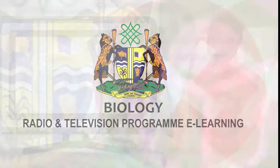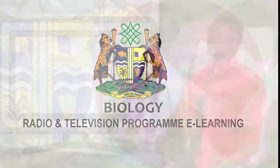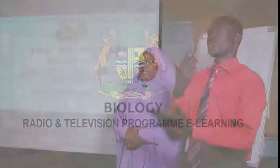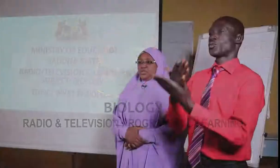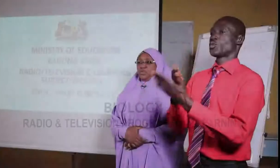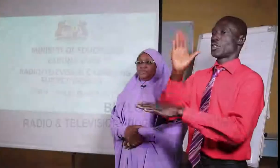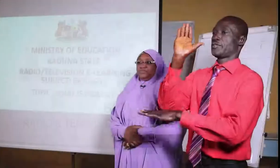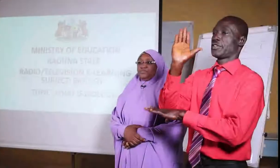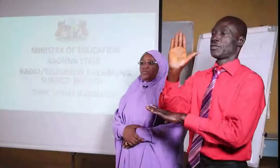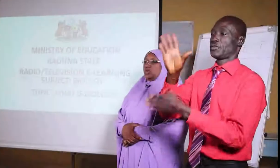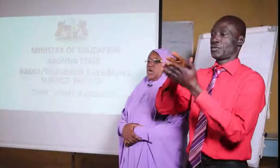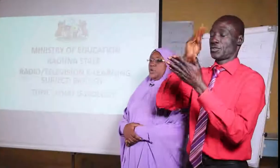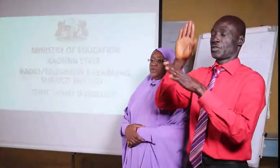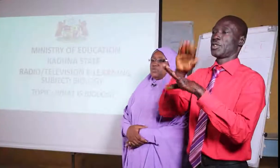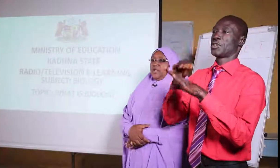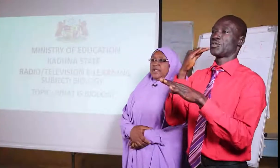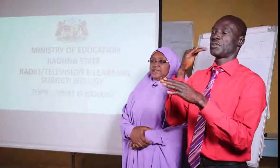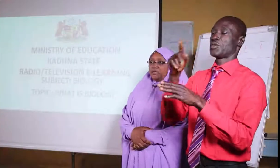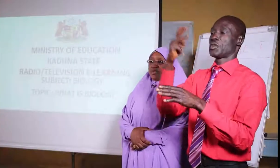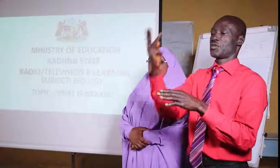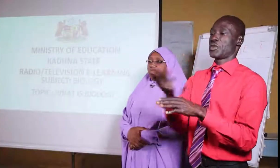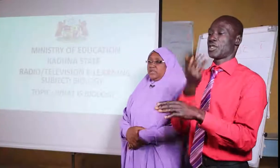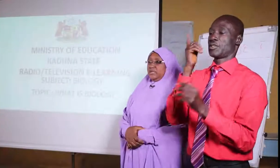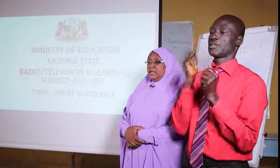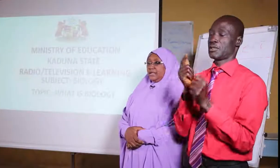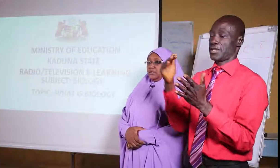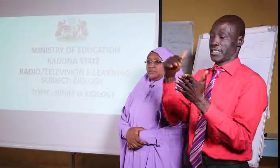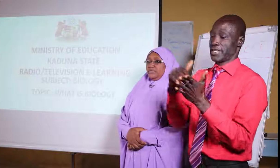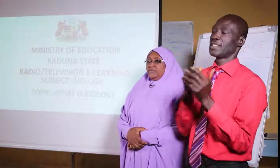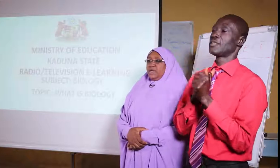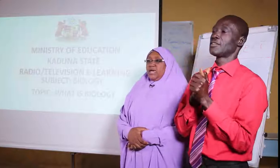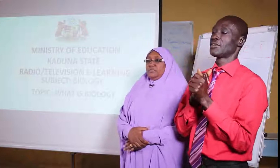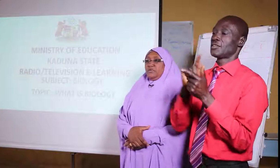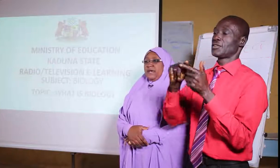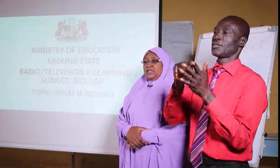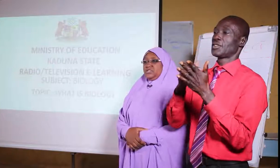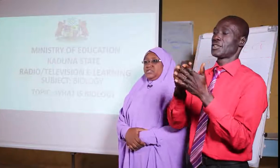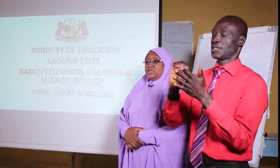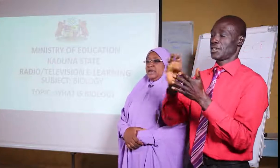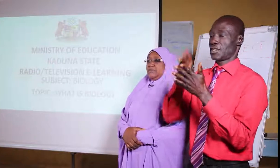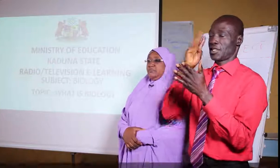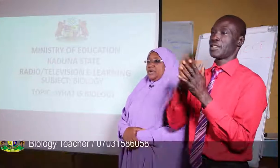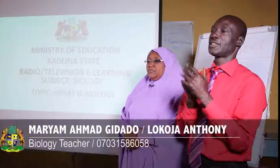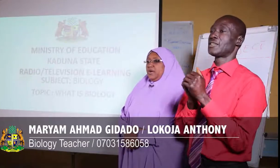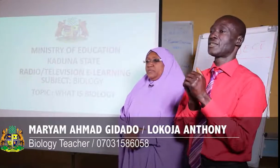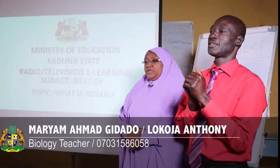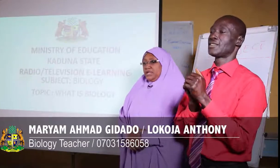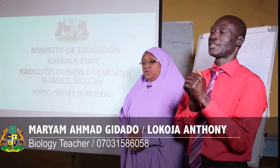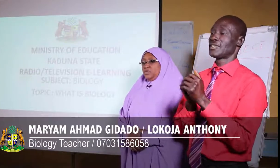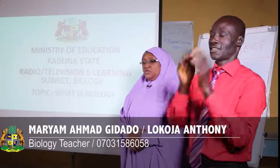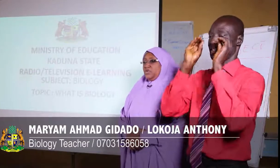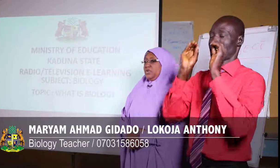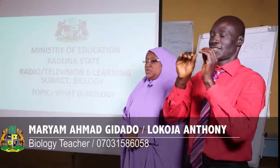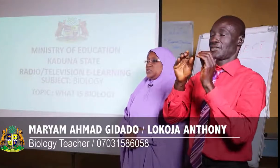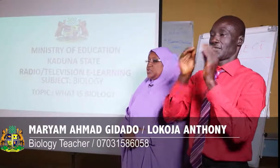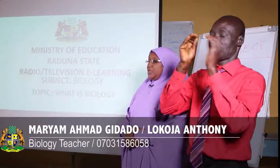Good day, learners at home. You are welcome to another segment of the e-learning. I am your biology teacher, Mariam Ahmed